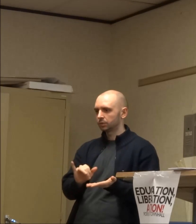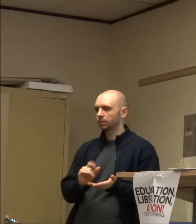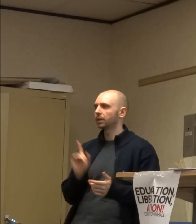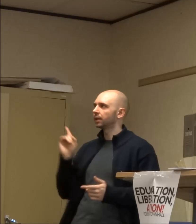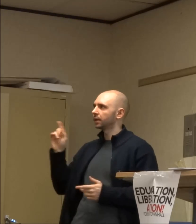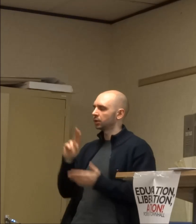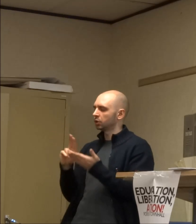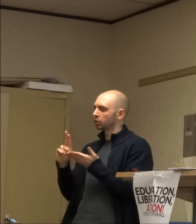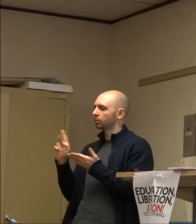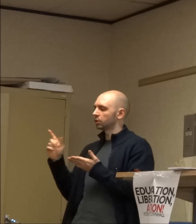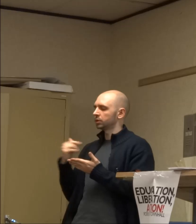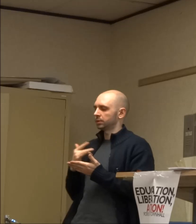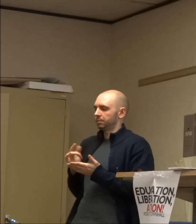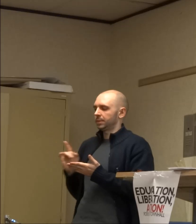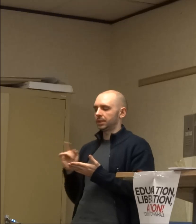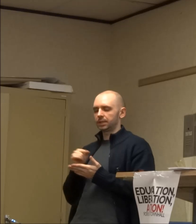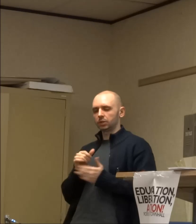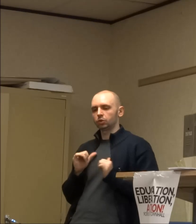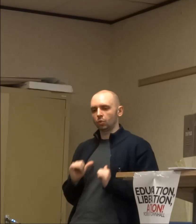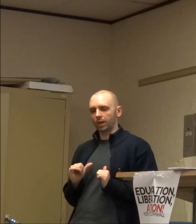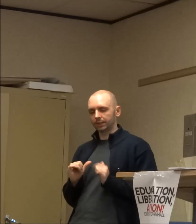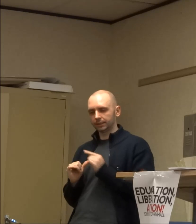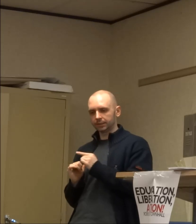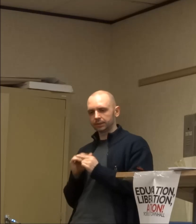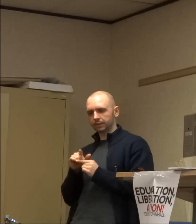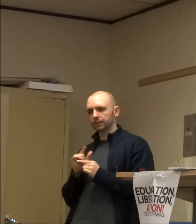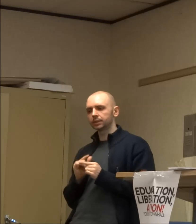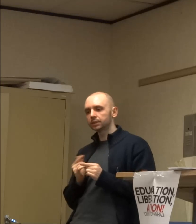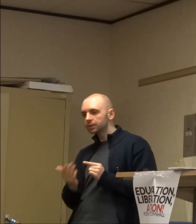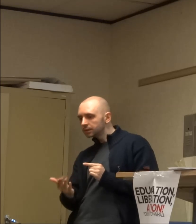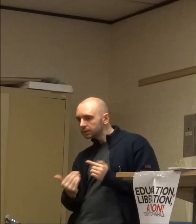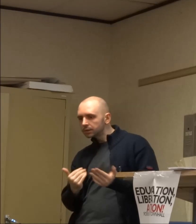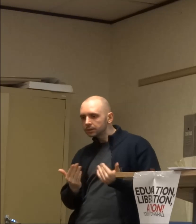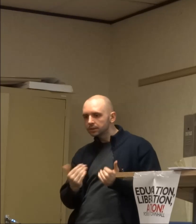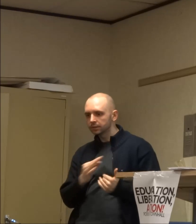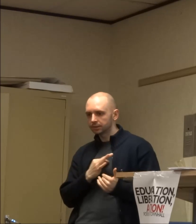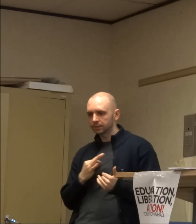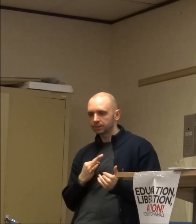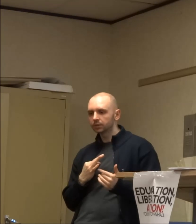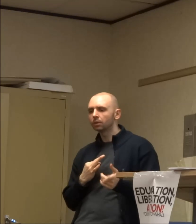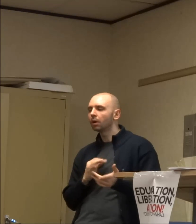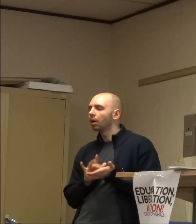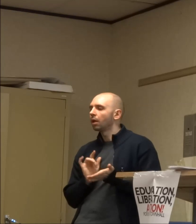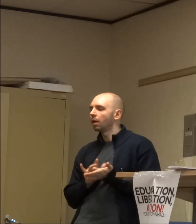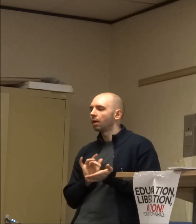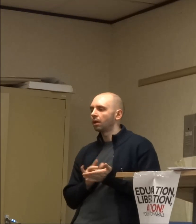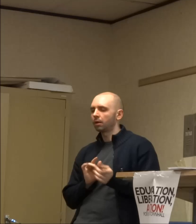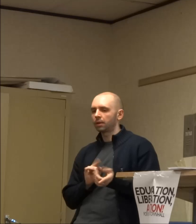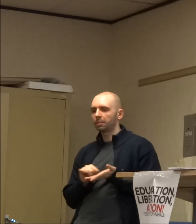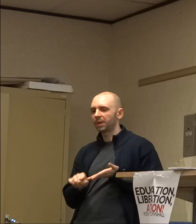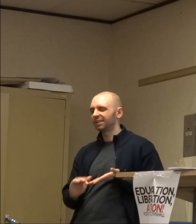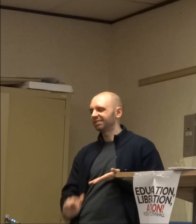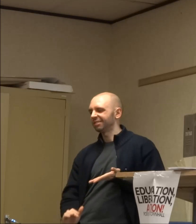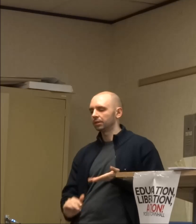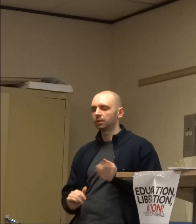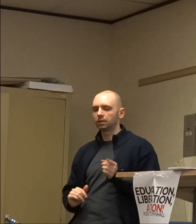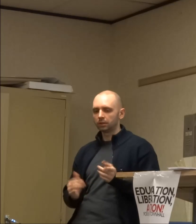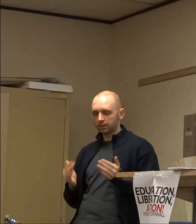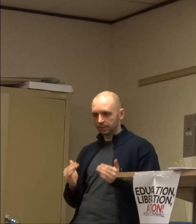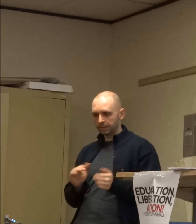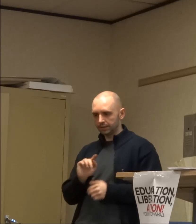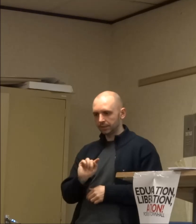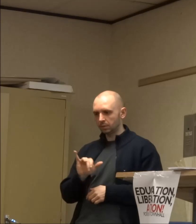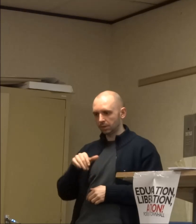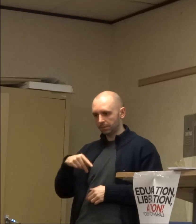work without adequate resources. The learning environment in TYP consists of a dialectical relationship between the